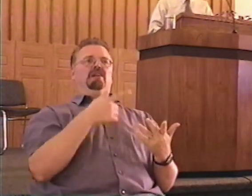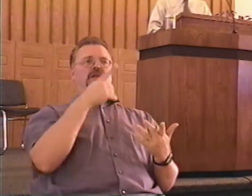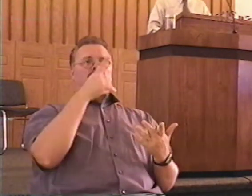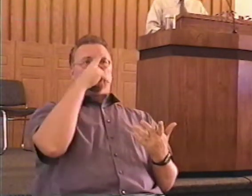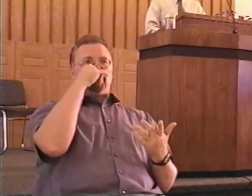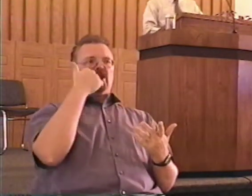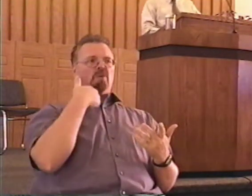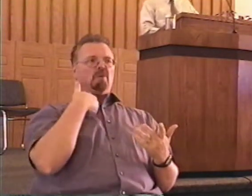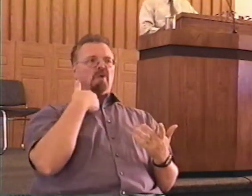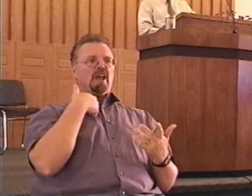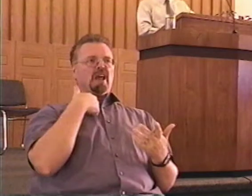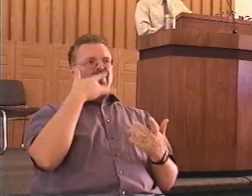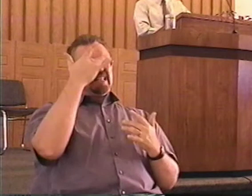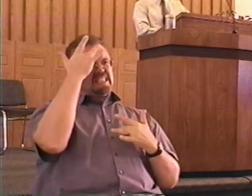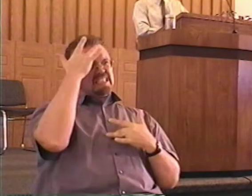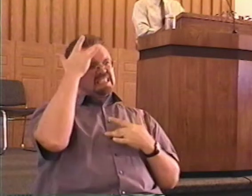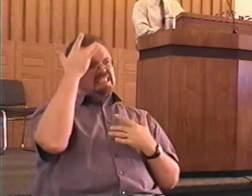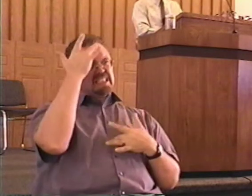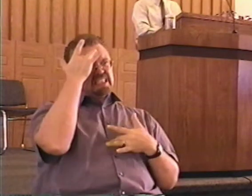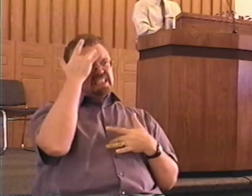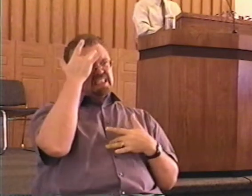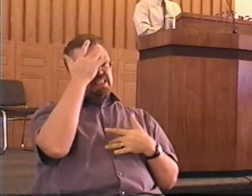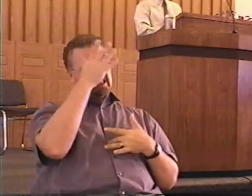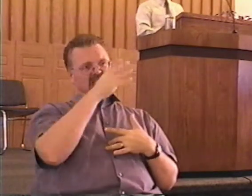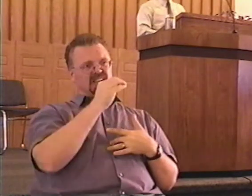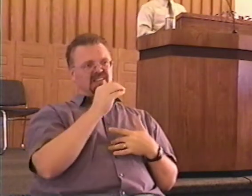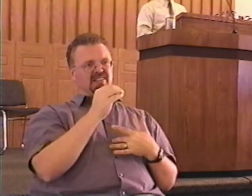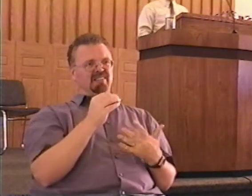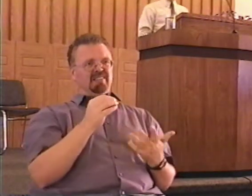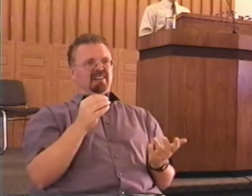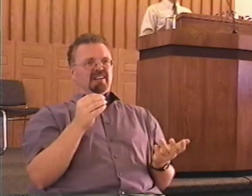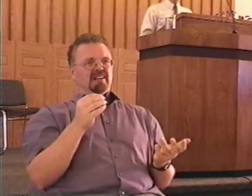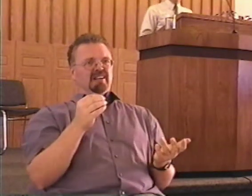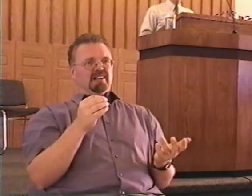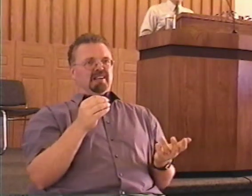Because we have a sickness and a disease.